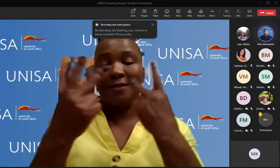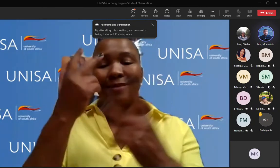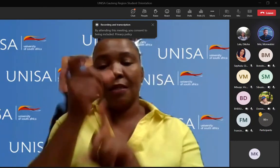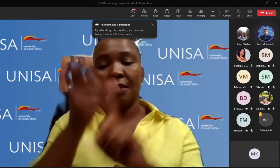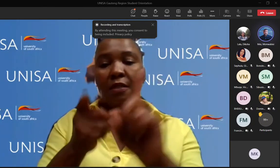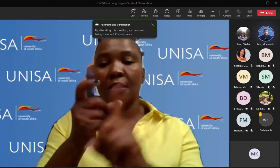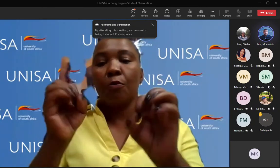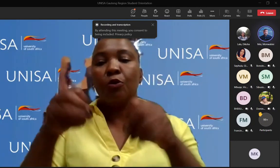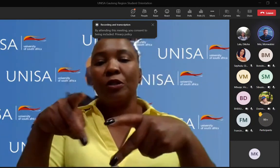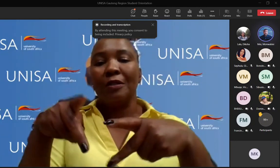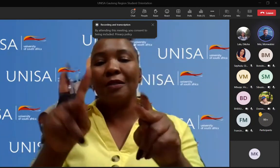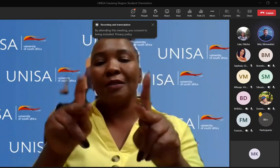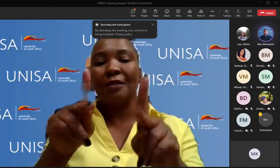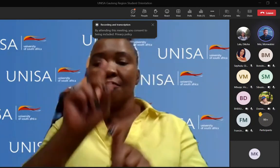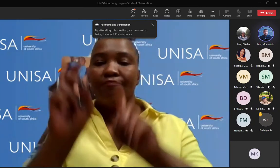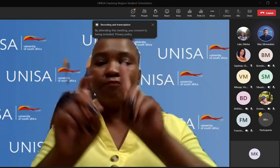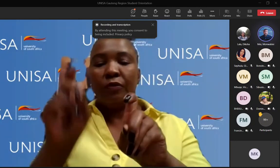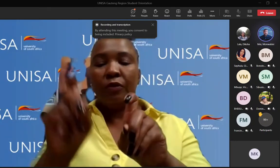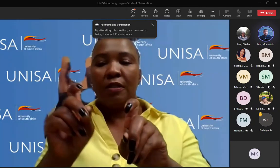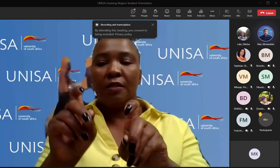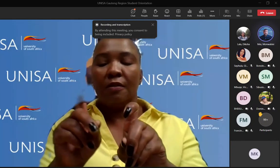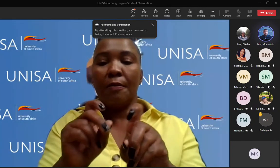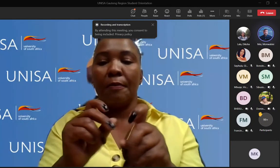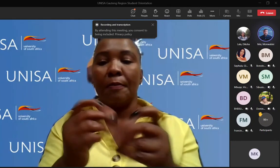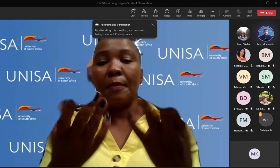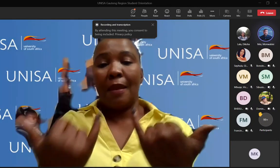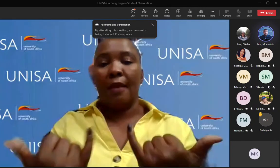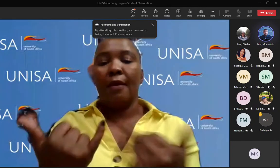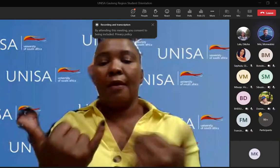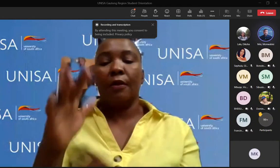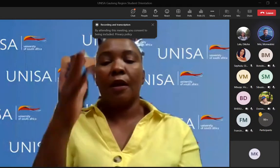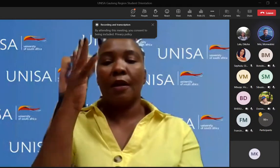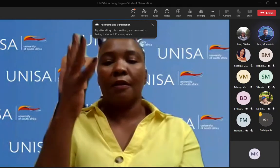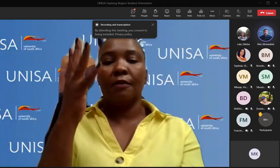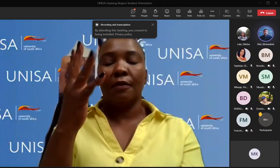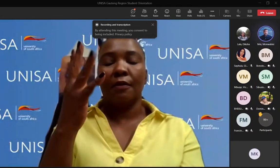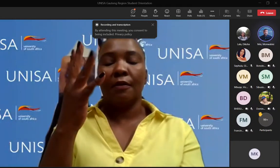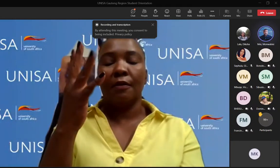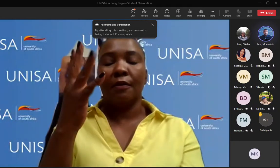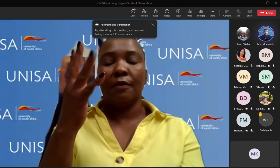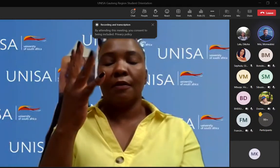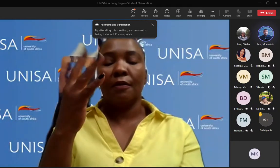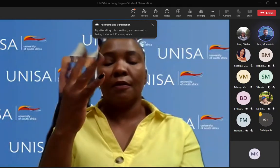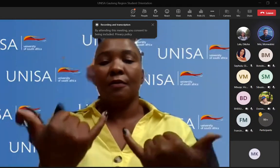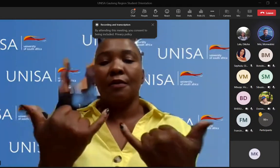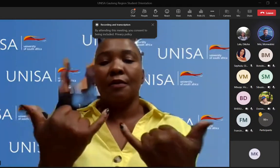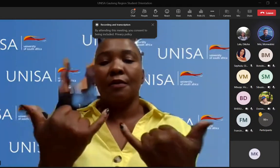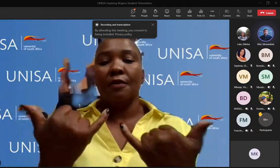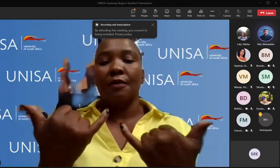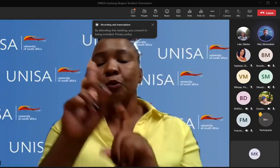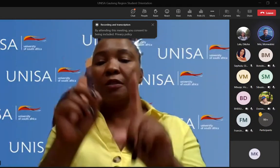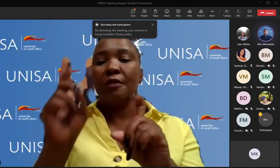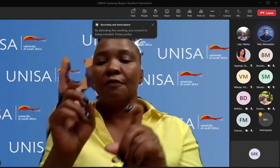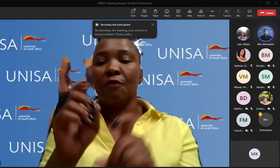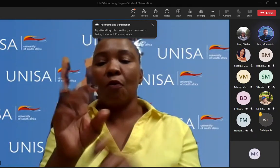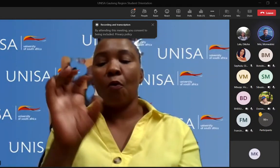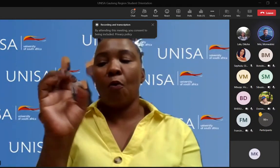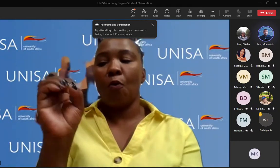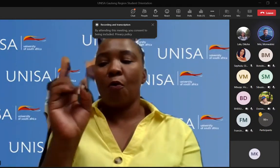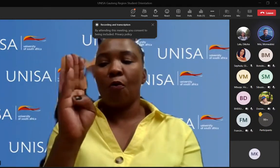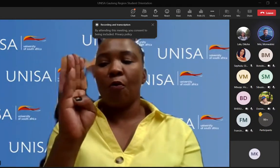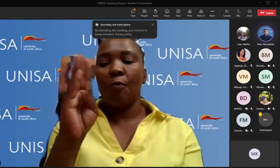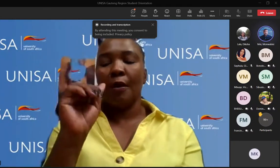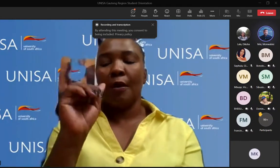to ask questions so you can raise your hand right now if you have a question for Miss Obama King